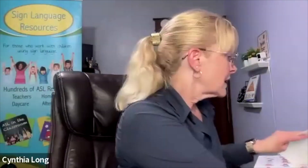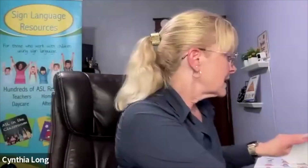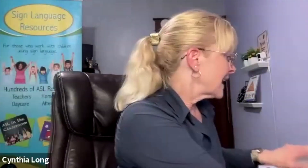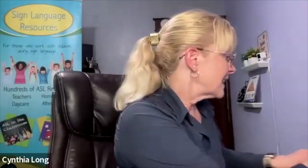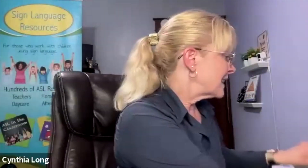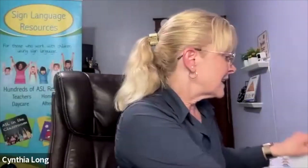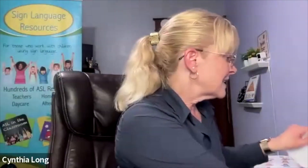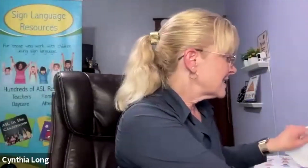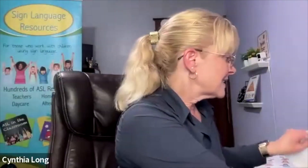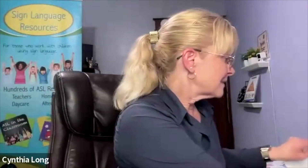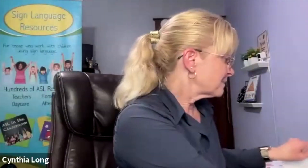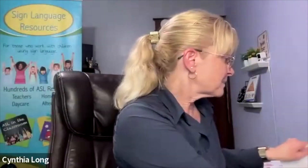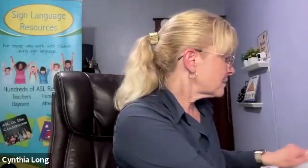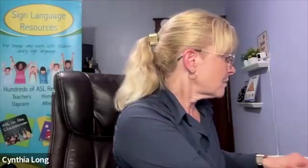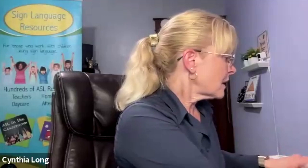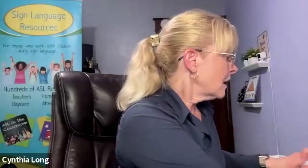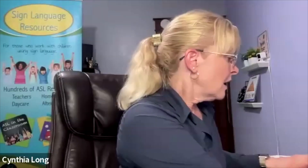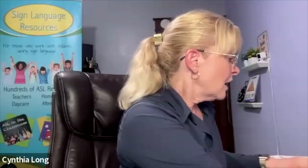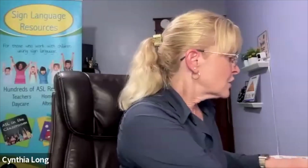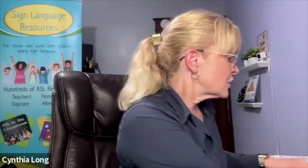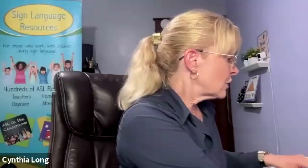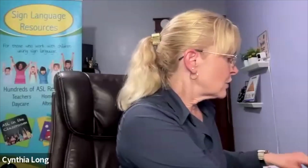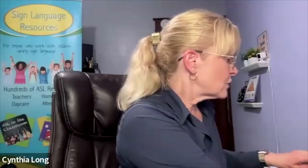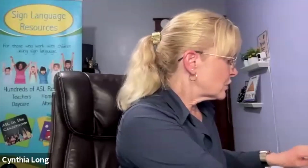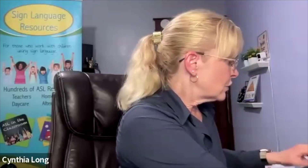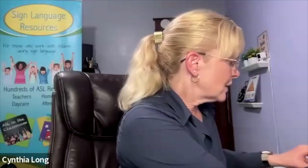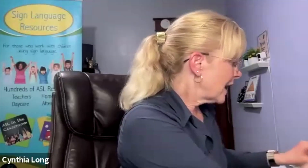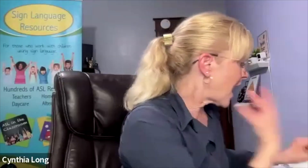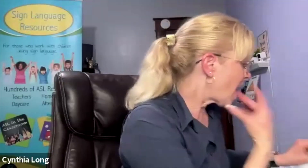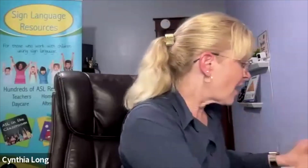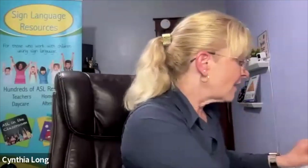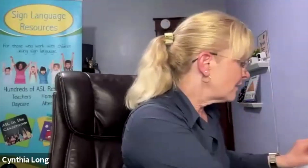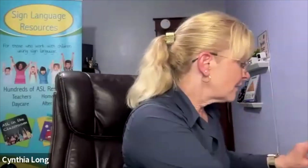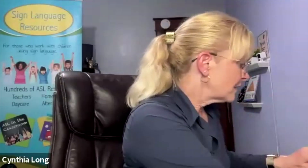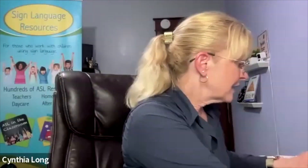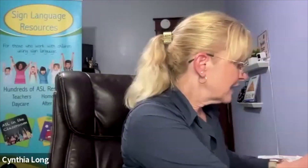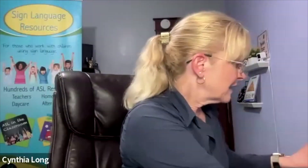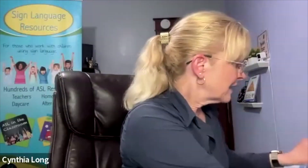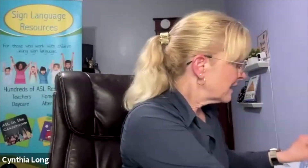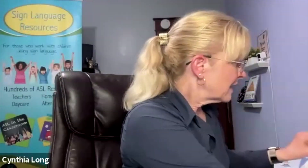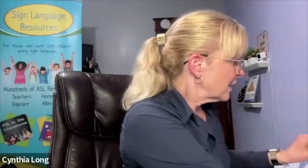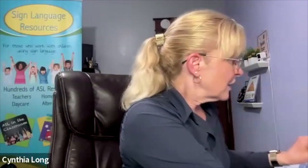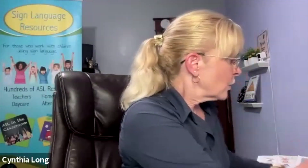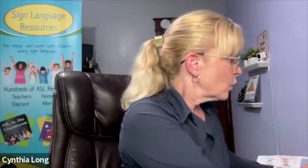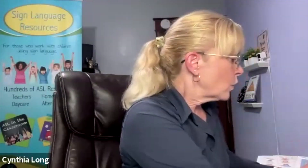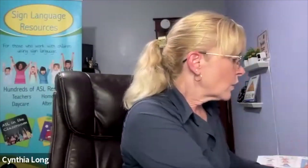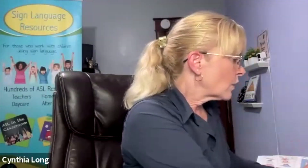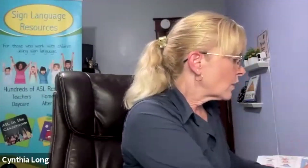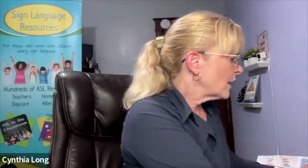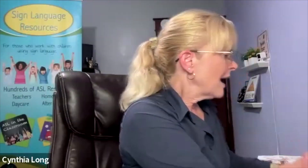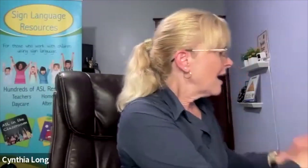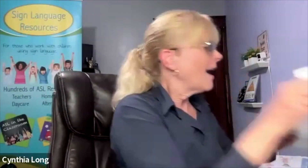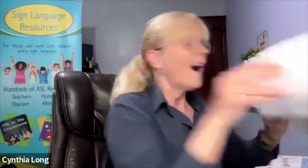like this. I'll show you. So you could have the word